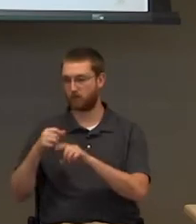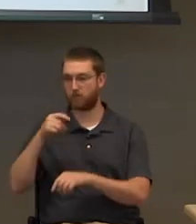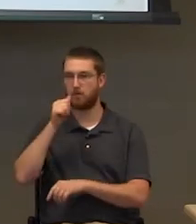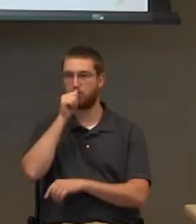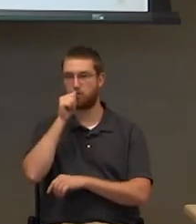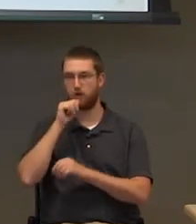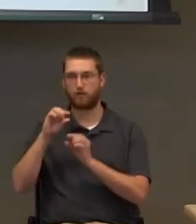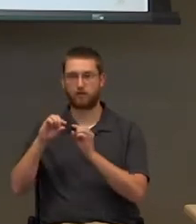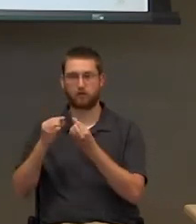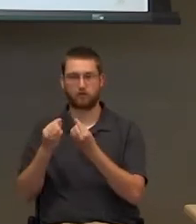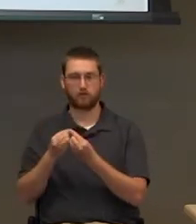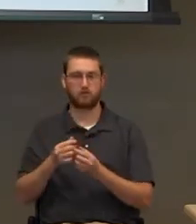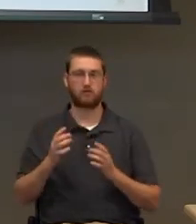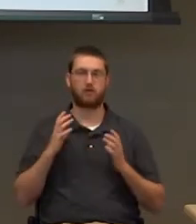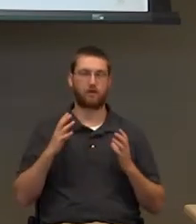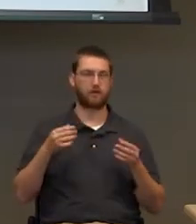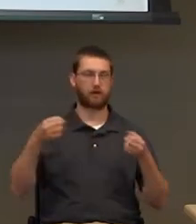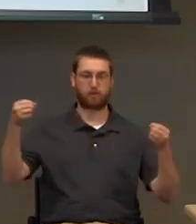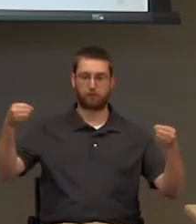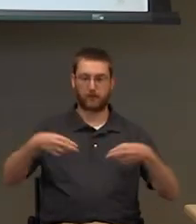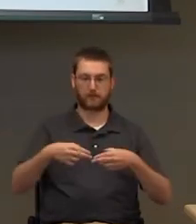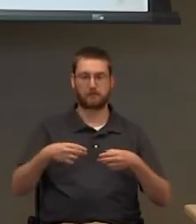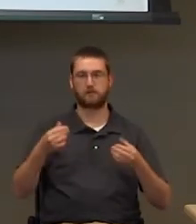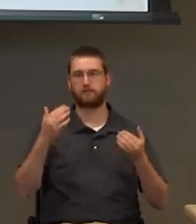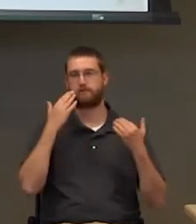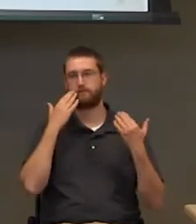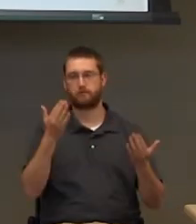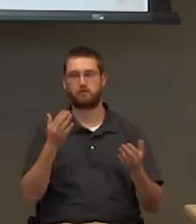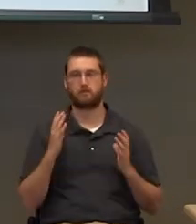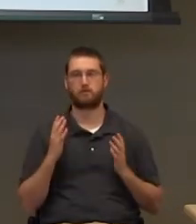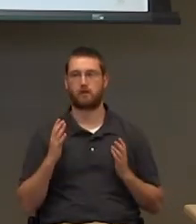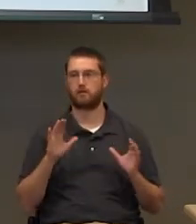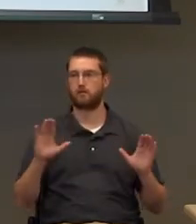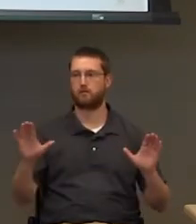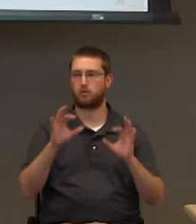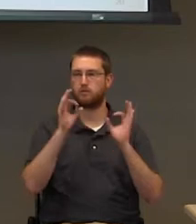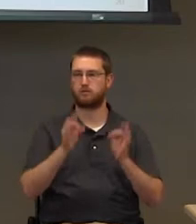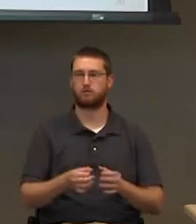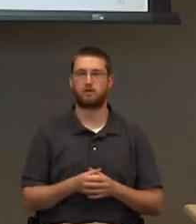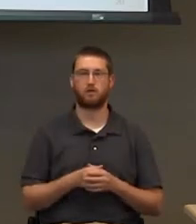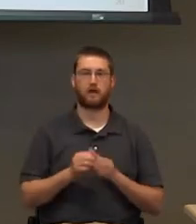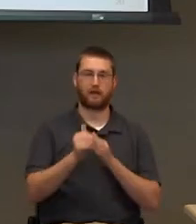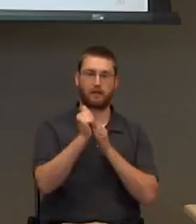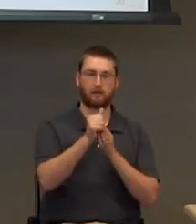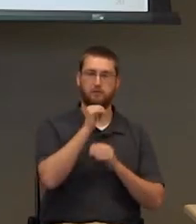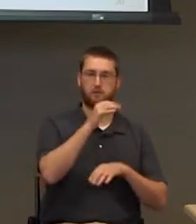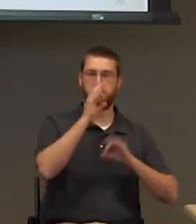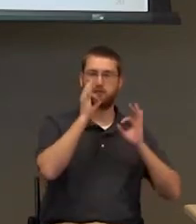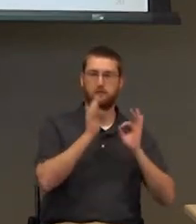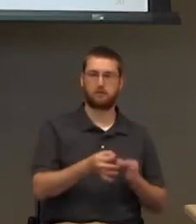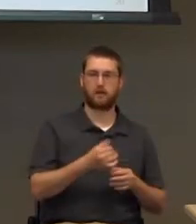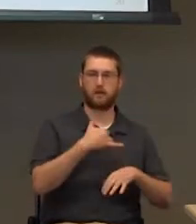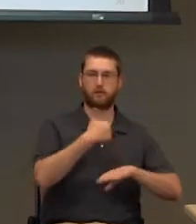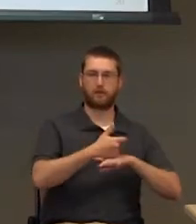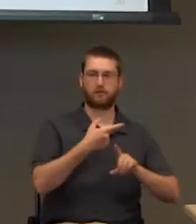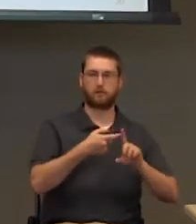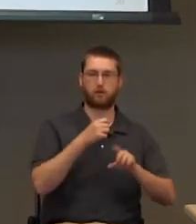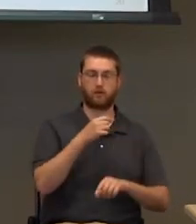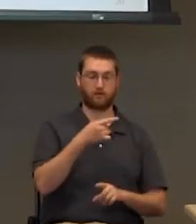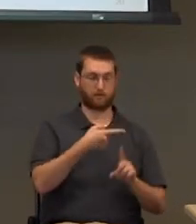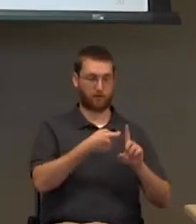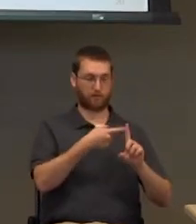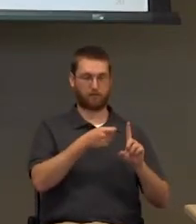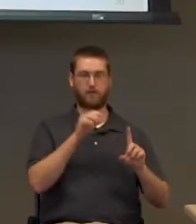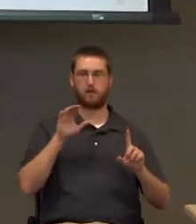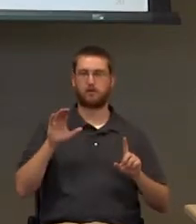private sector, great. If it's any mix in between, that's great too. Leadership shouldn't be determined based on where you come from. It should be determined